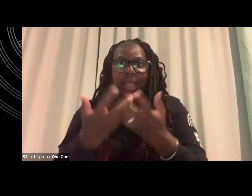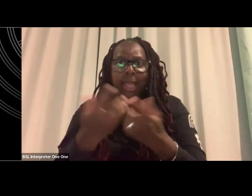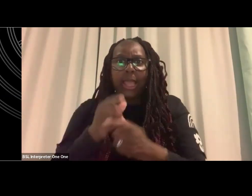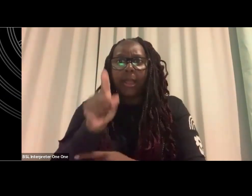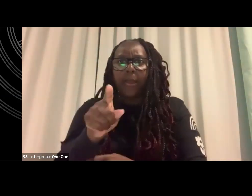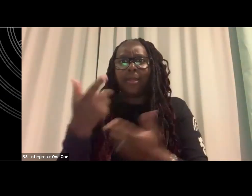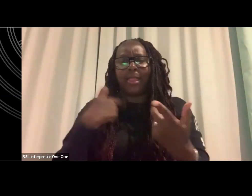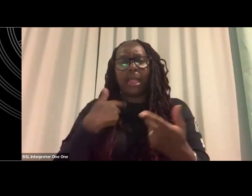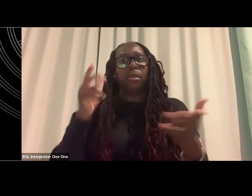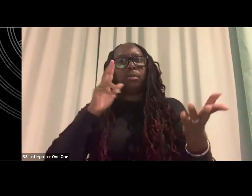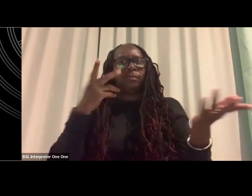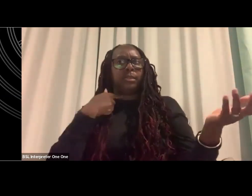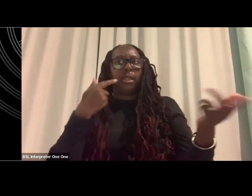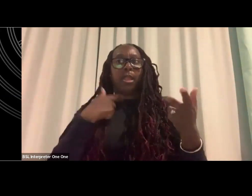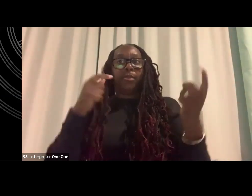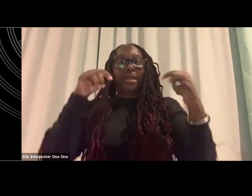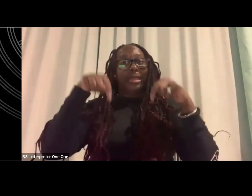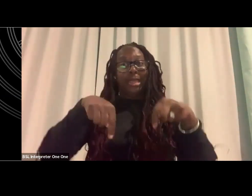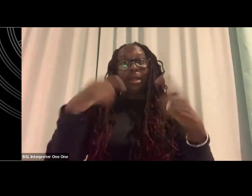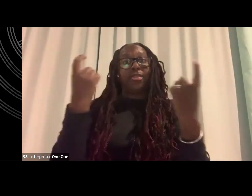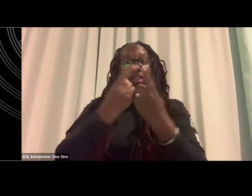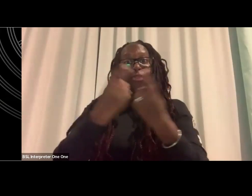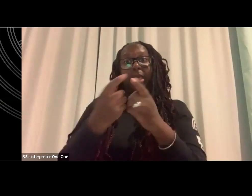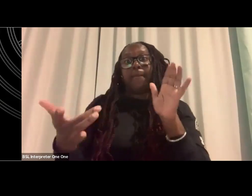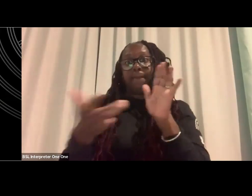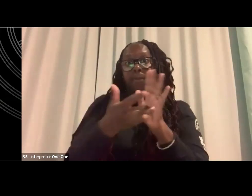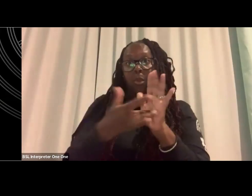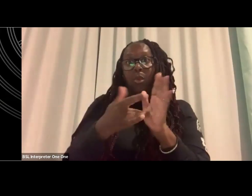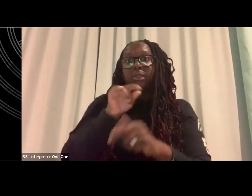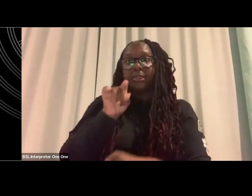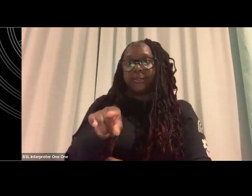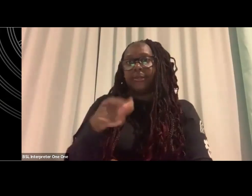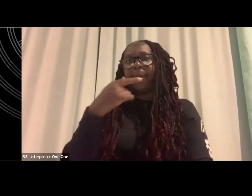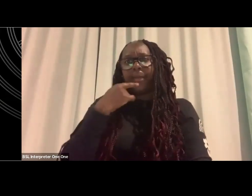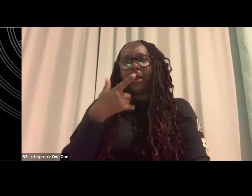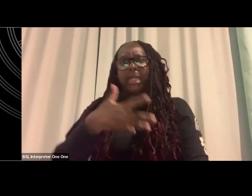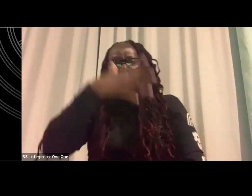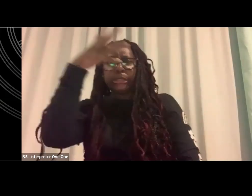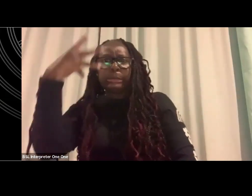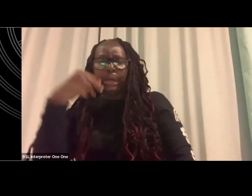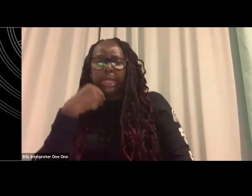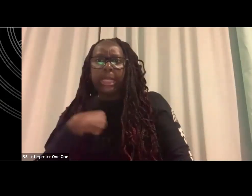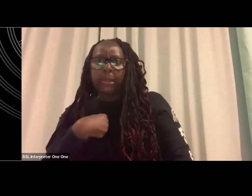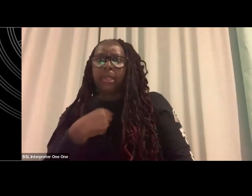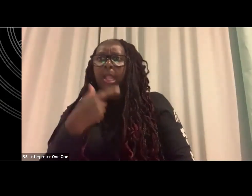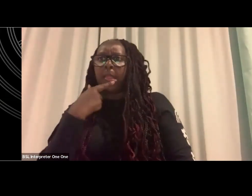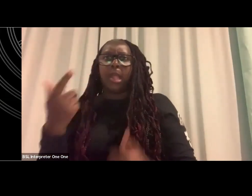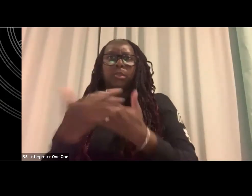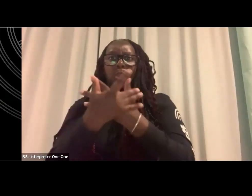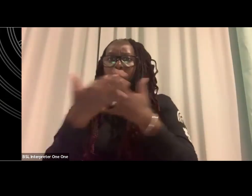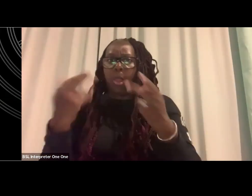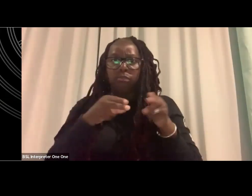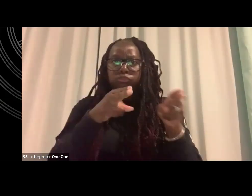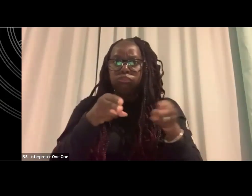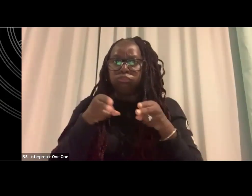normatism. It says, here are the things that matter, but in the spirit of there are many pathways